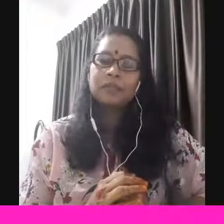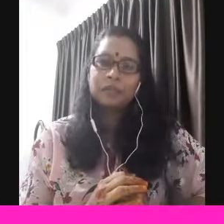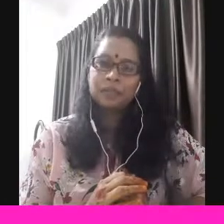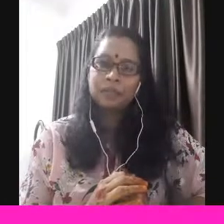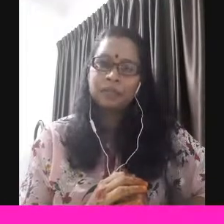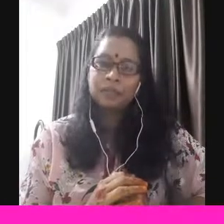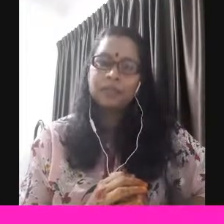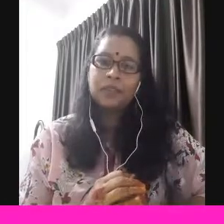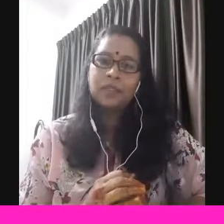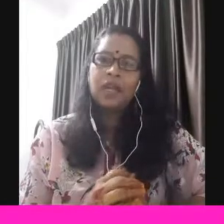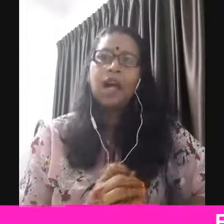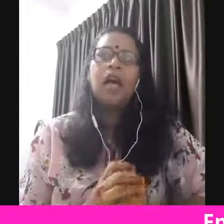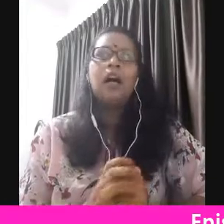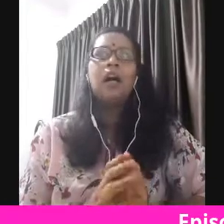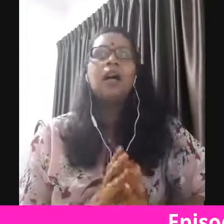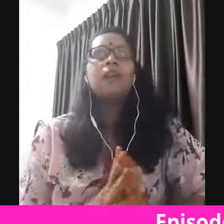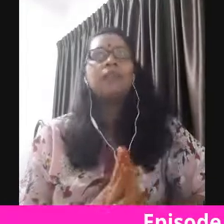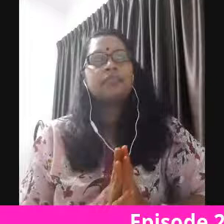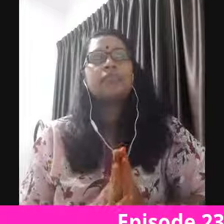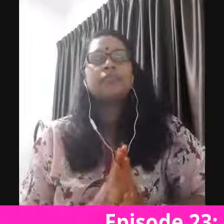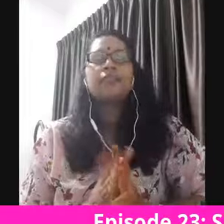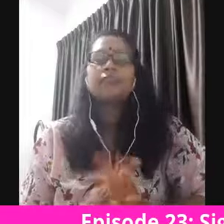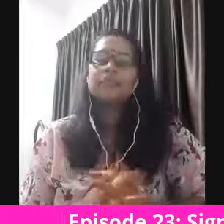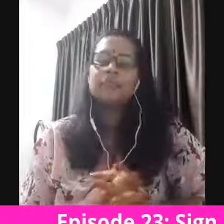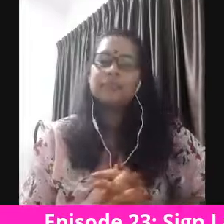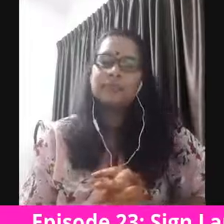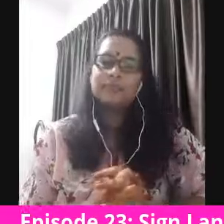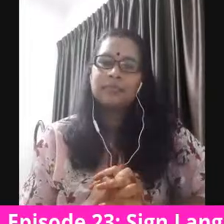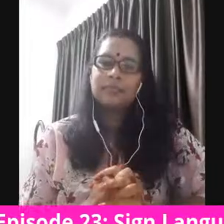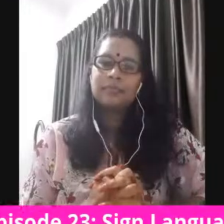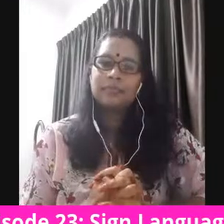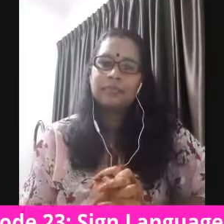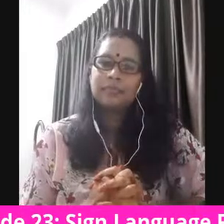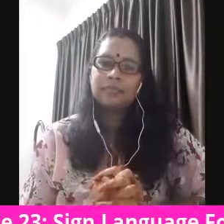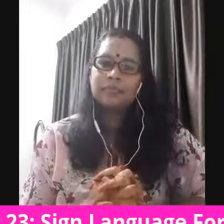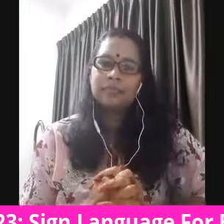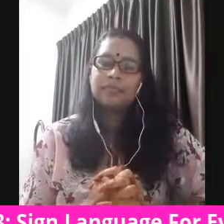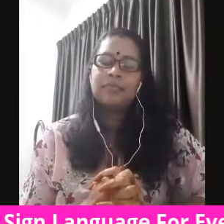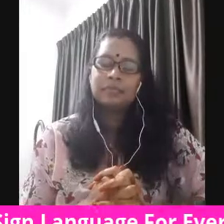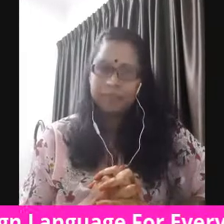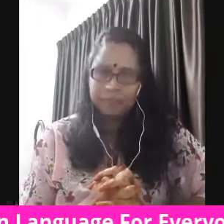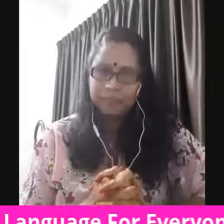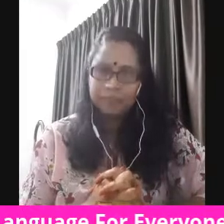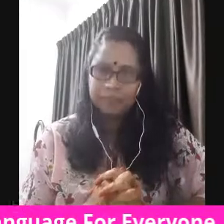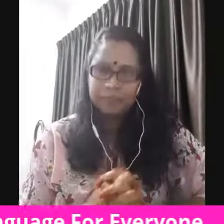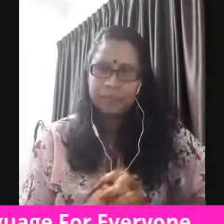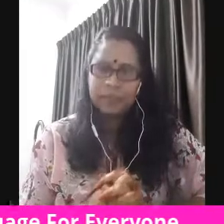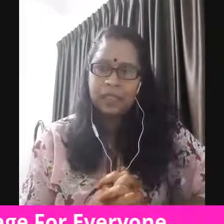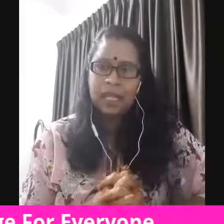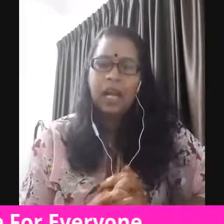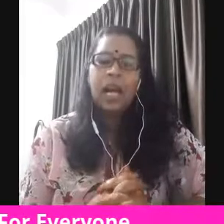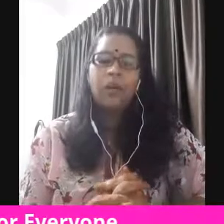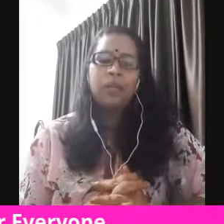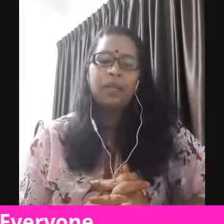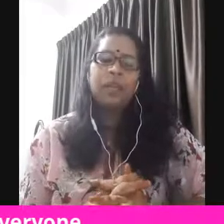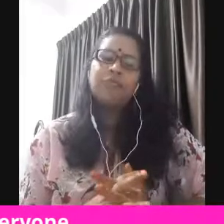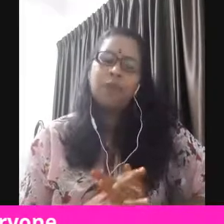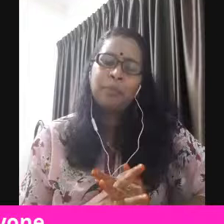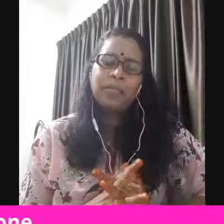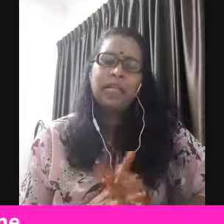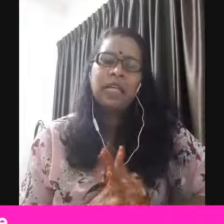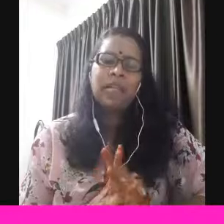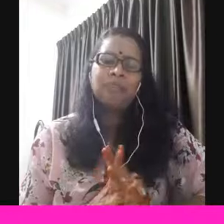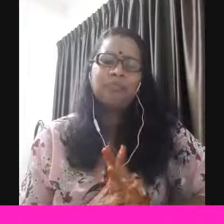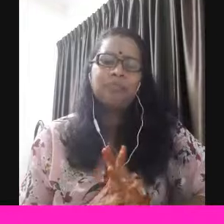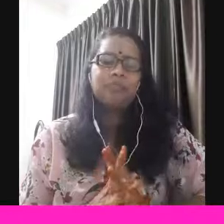sign language. Maybe we can start with our community here in Malaysia itself. Okay.